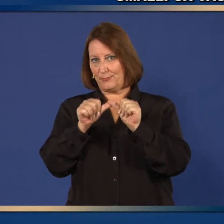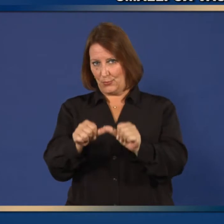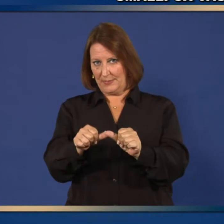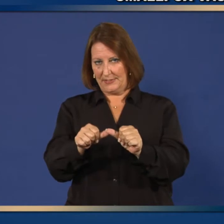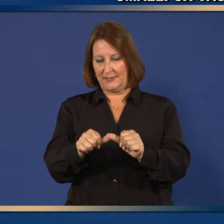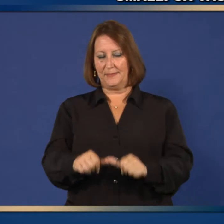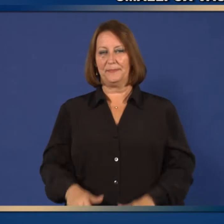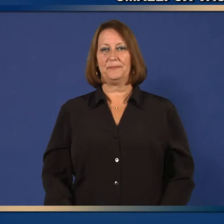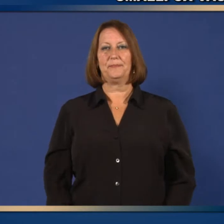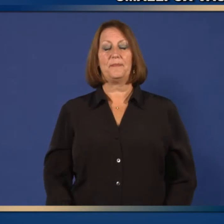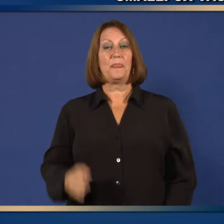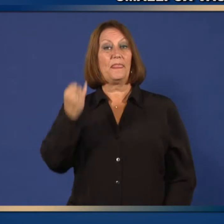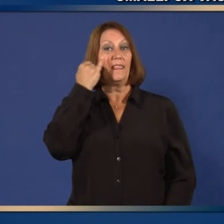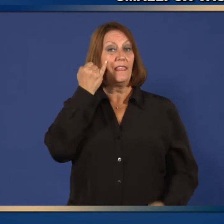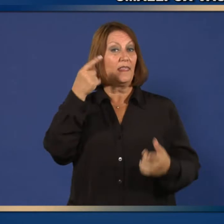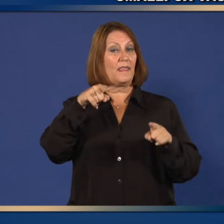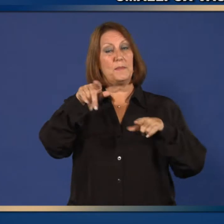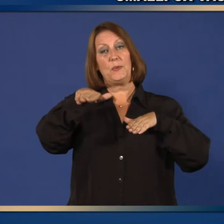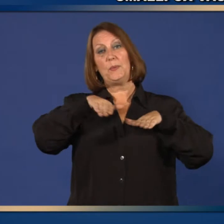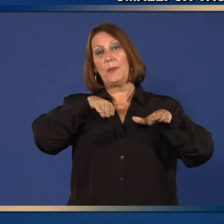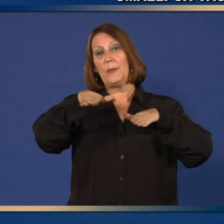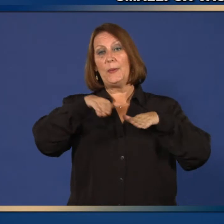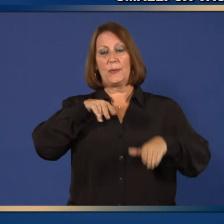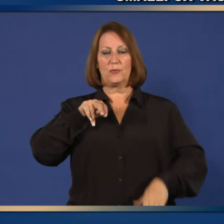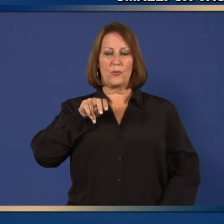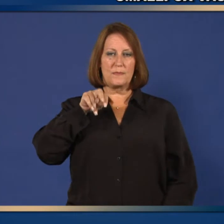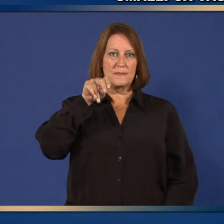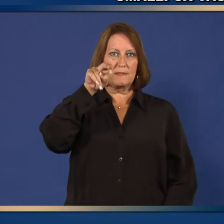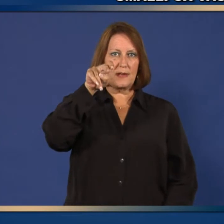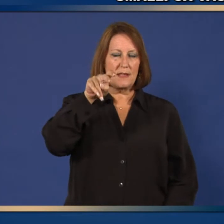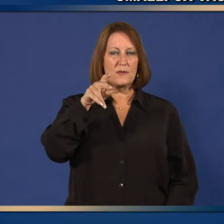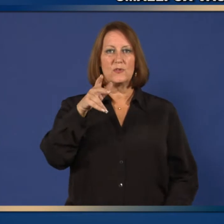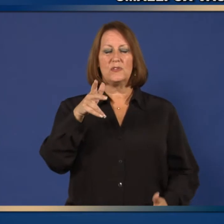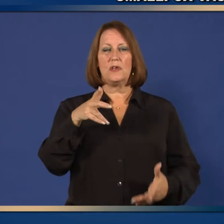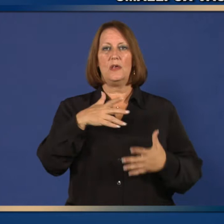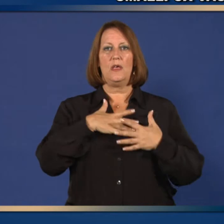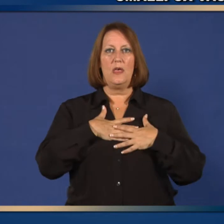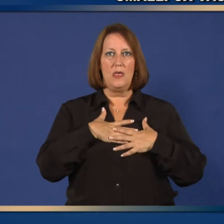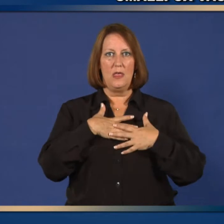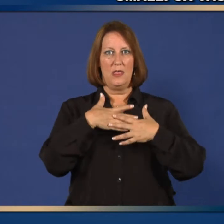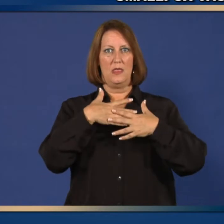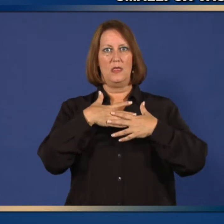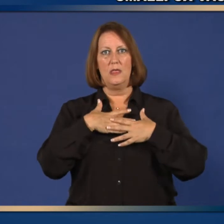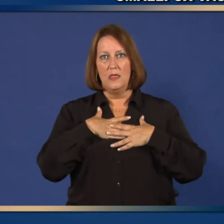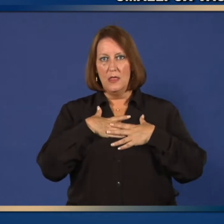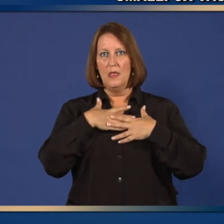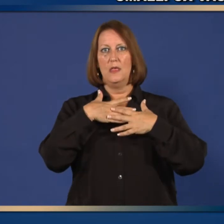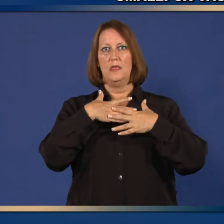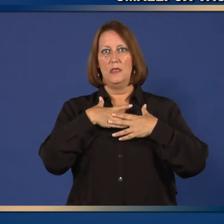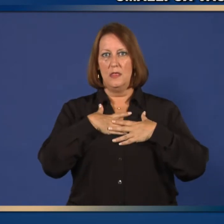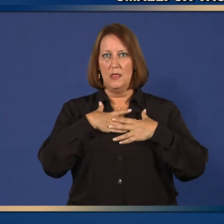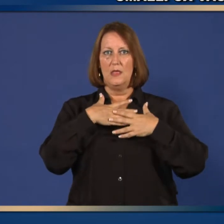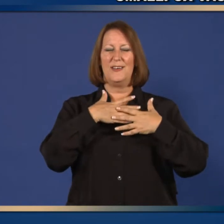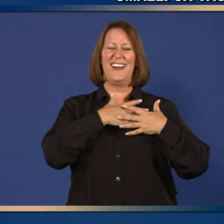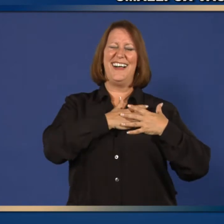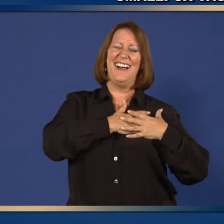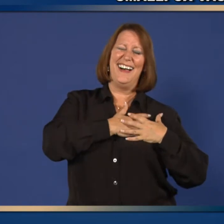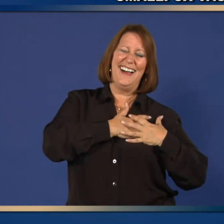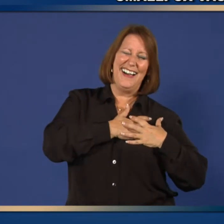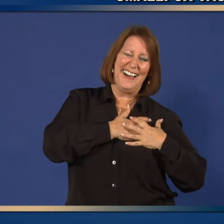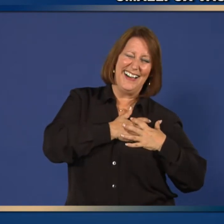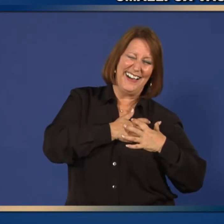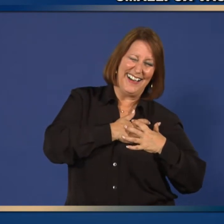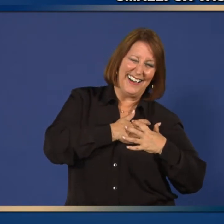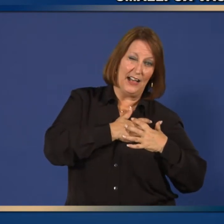Anyone who has chest pain or shortness of breath with activity, such as walking up the stairs,